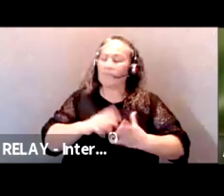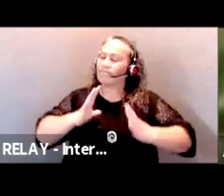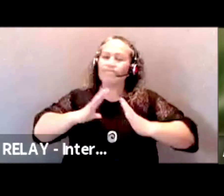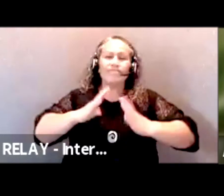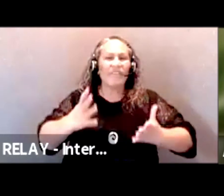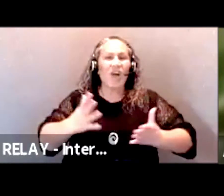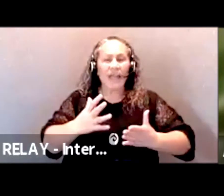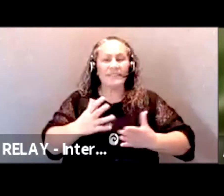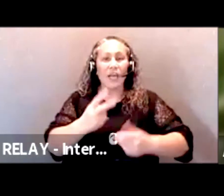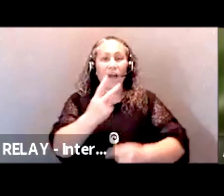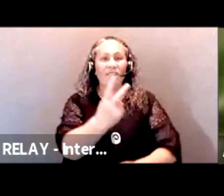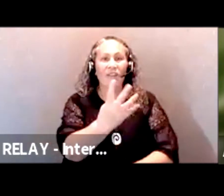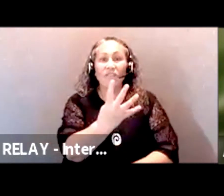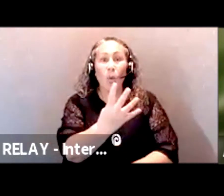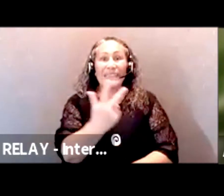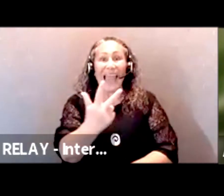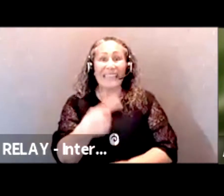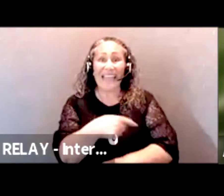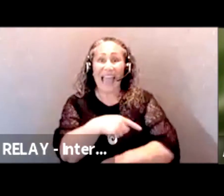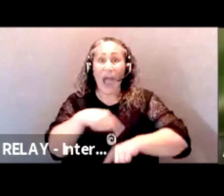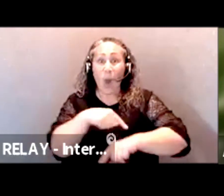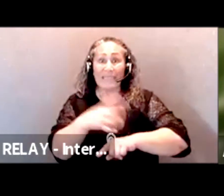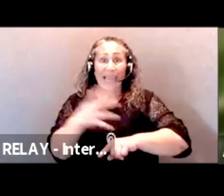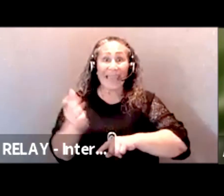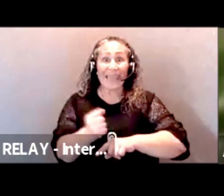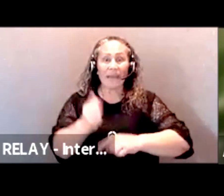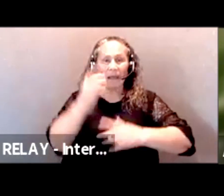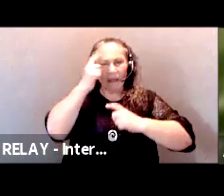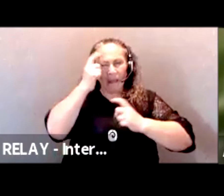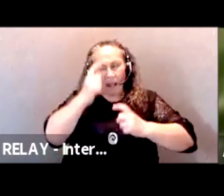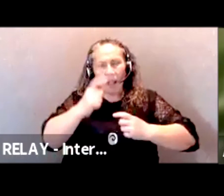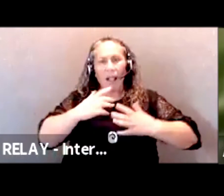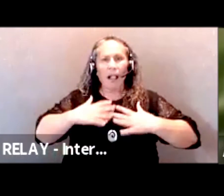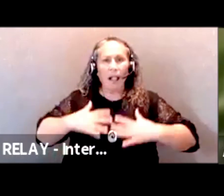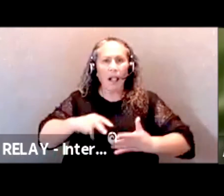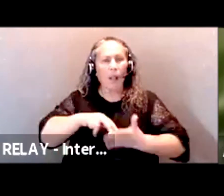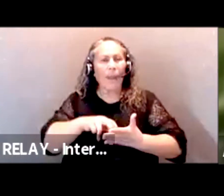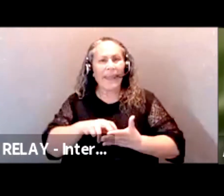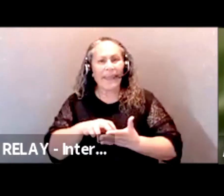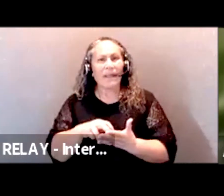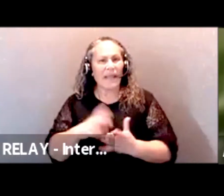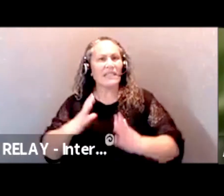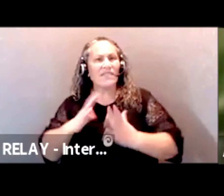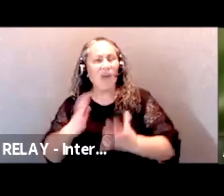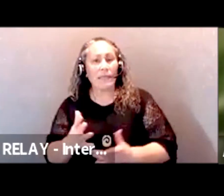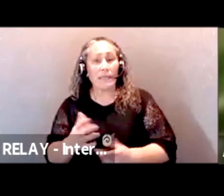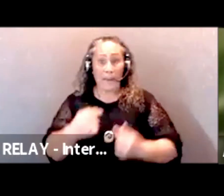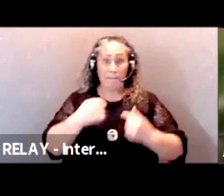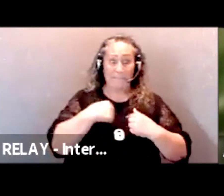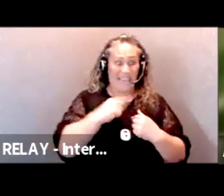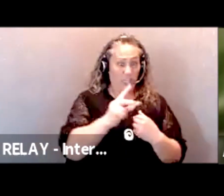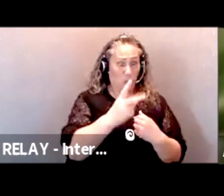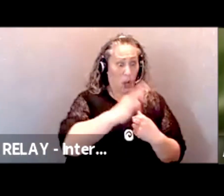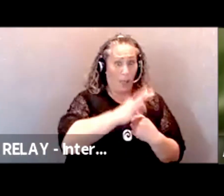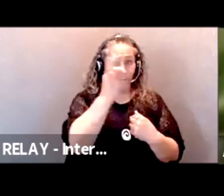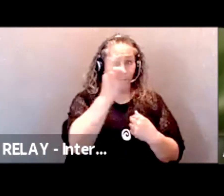hours. That's pretty normal to get those. I woke up at 2 a.m. and thought I was going to vomit, and then I thought I was